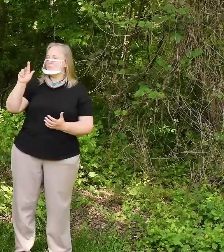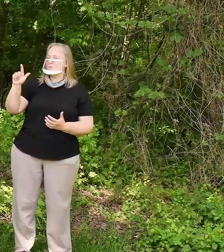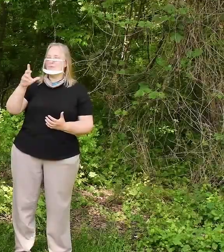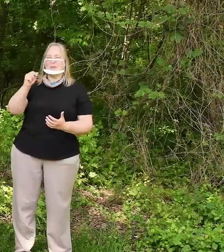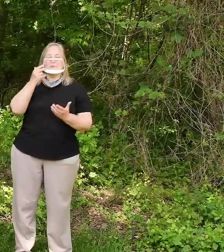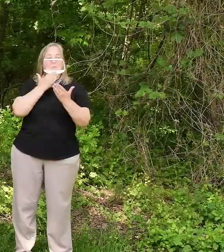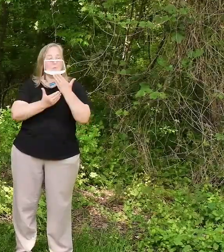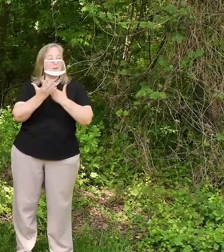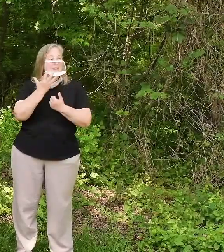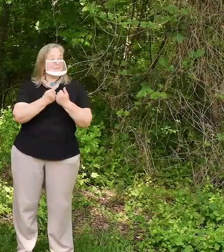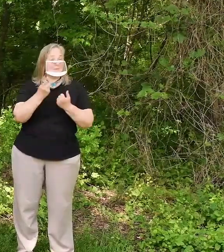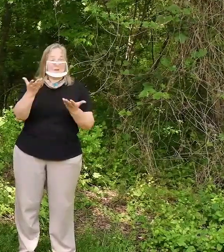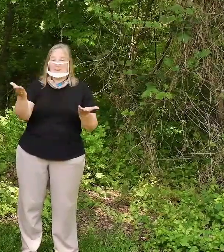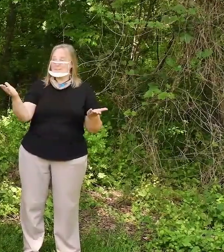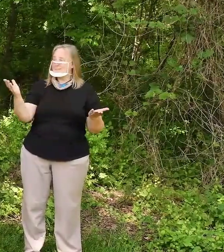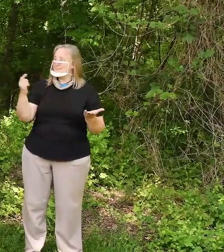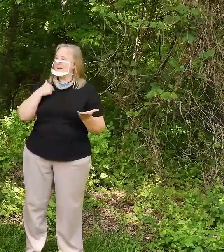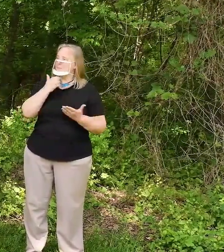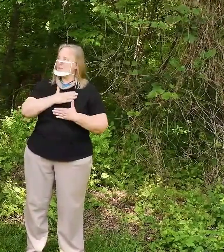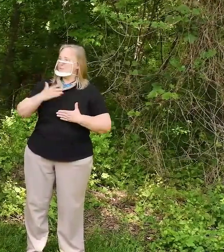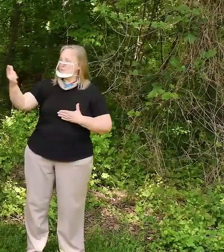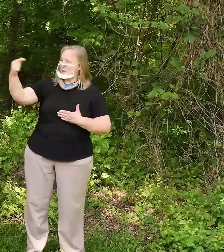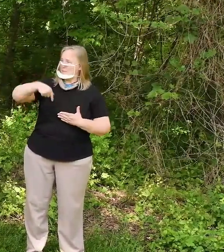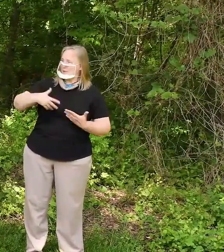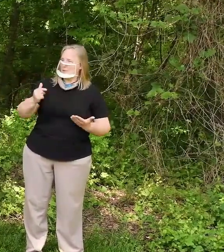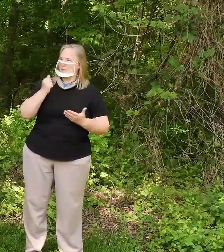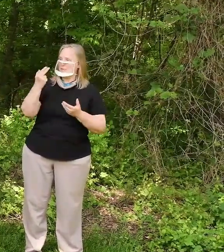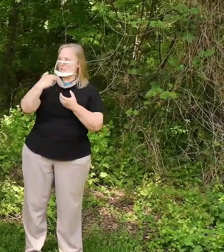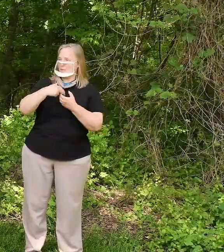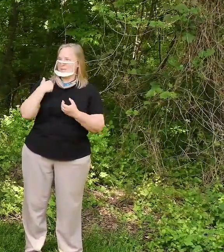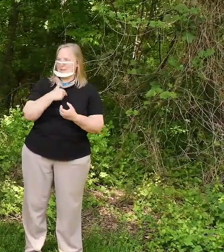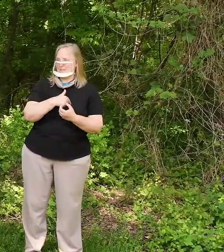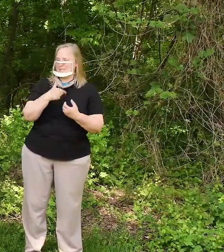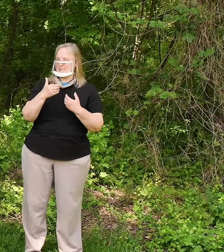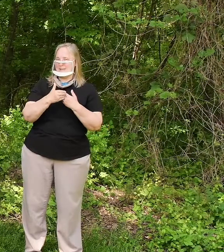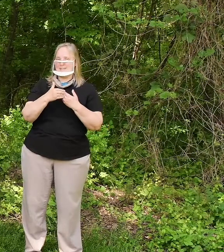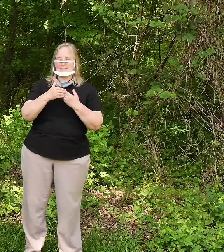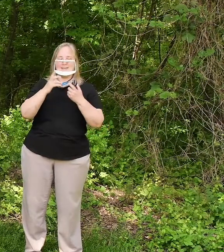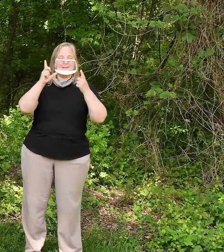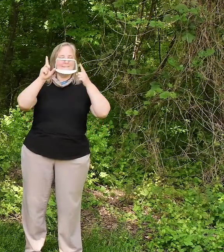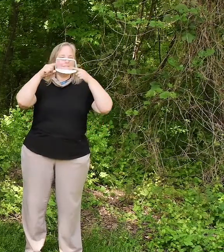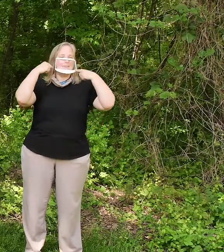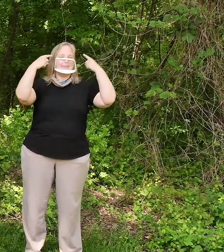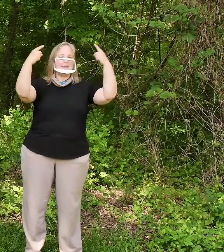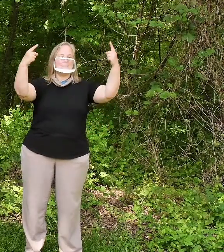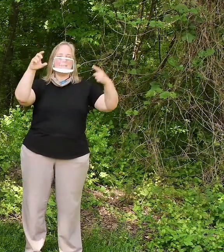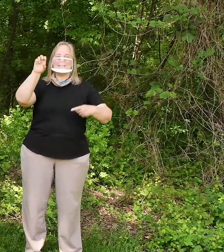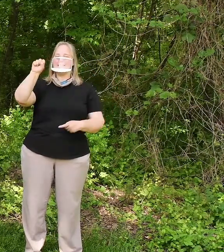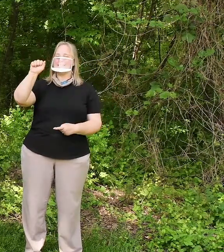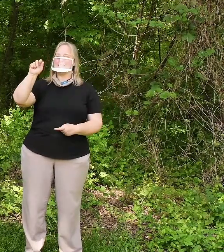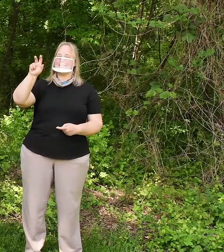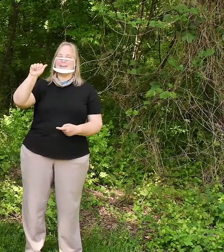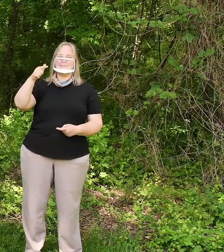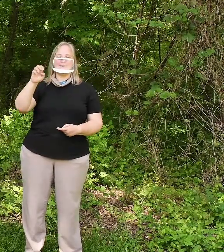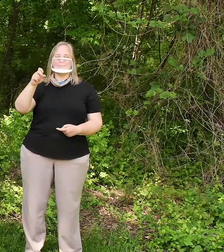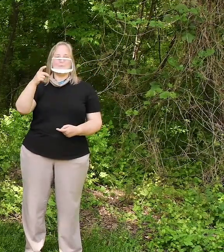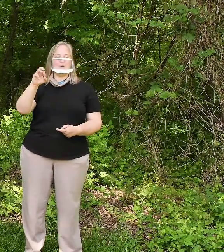Good morning, everyone. Appreciate you being here and joining us at the famed Savage